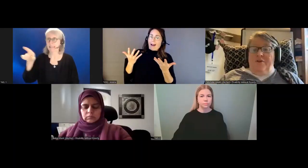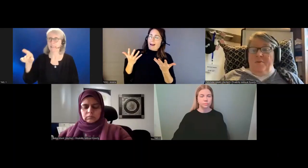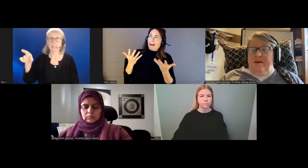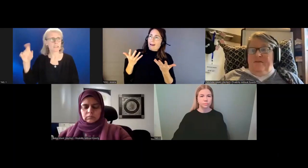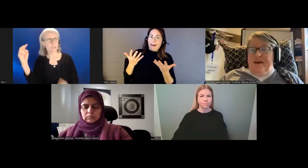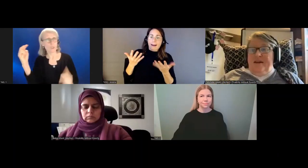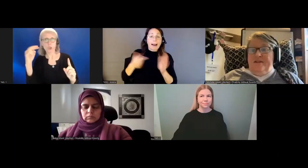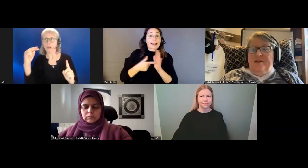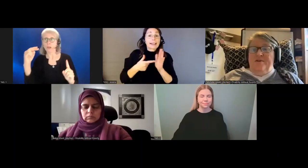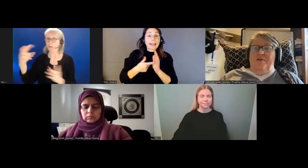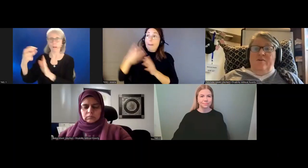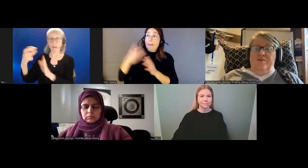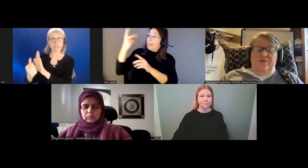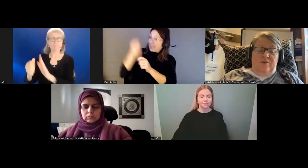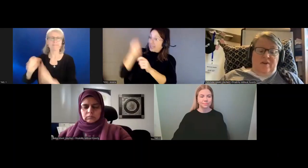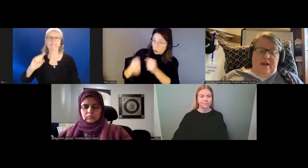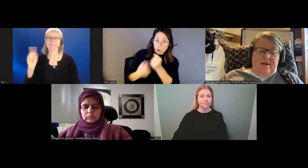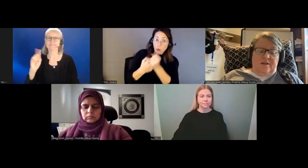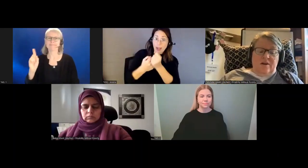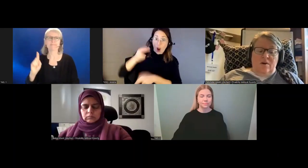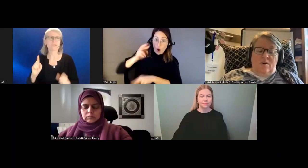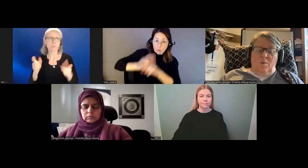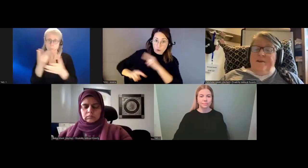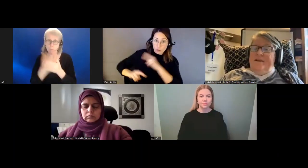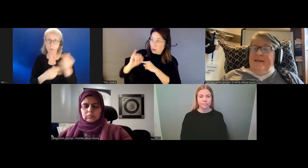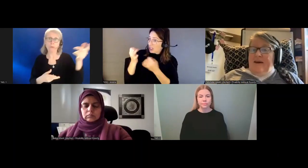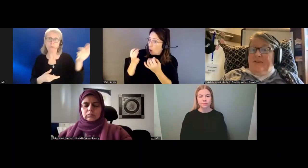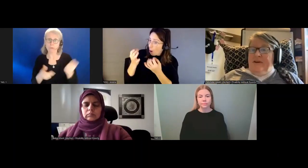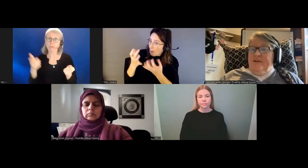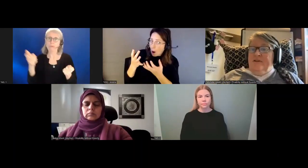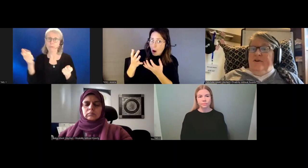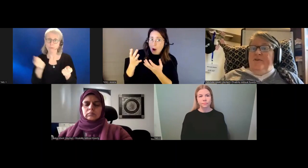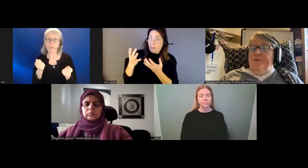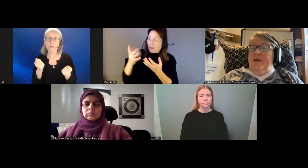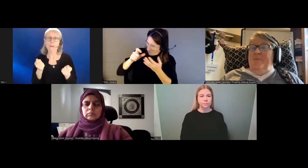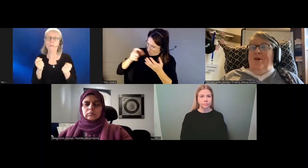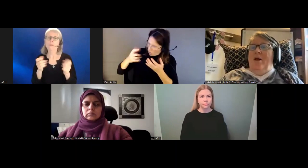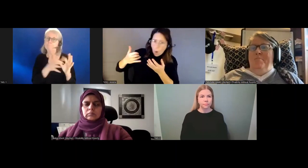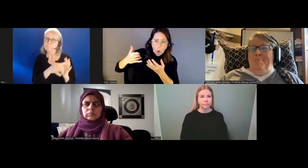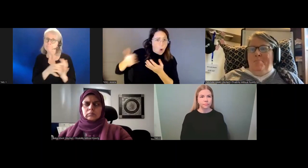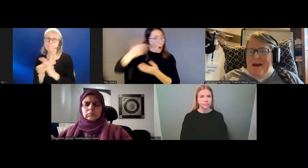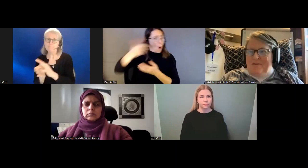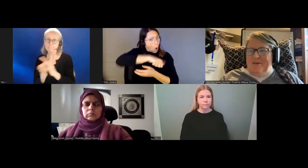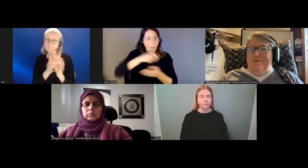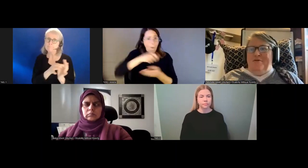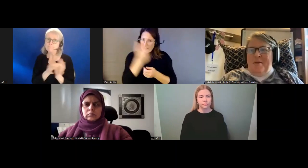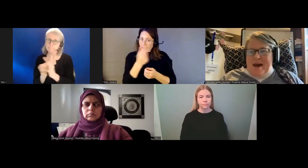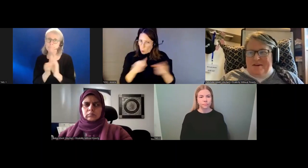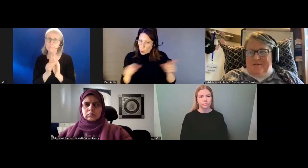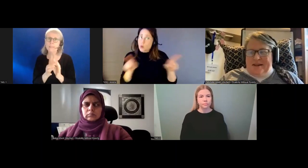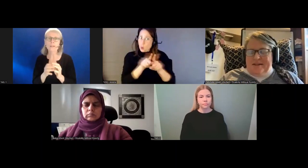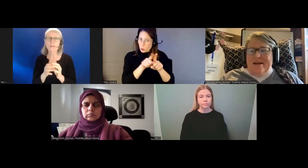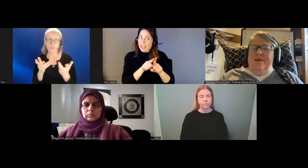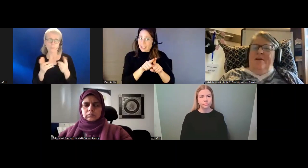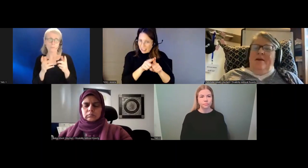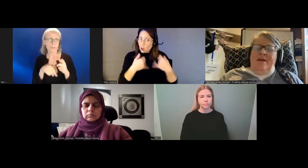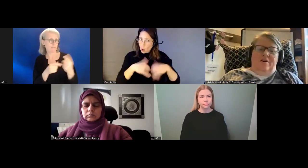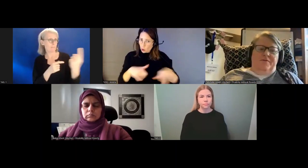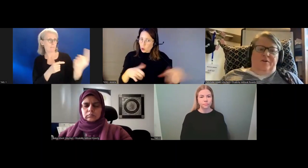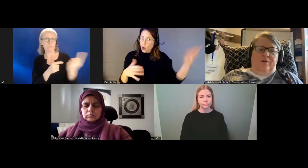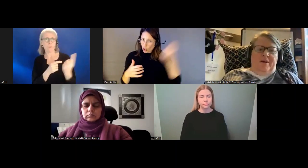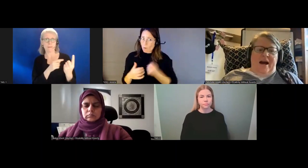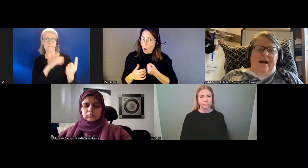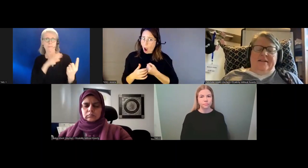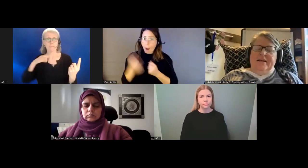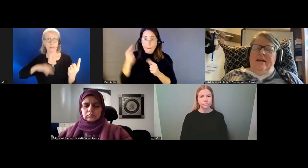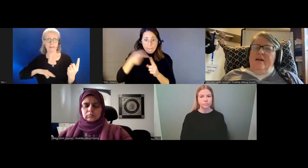all our other benefits, that those two things work together so that people benefit from a benefit and they